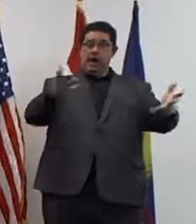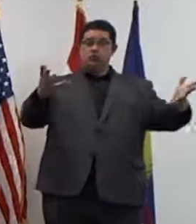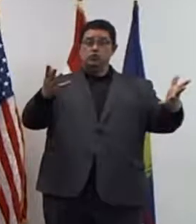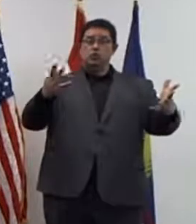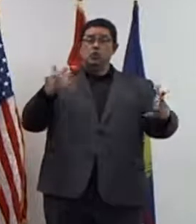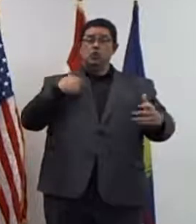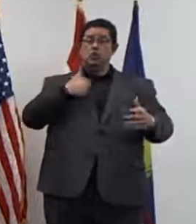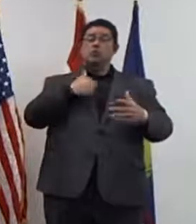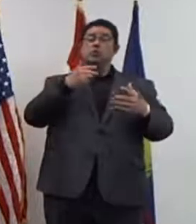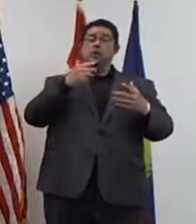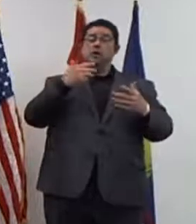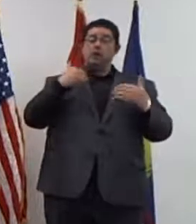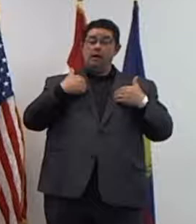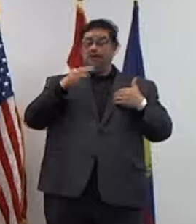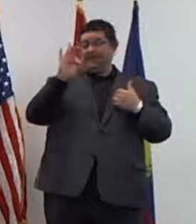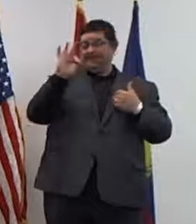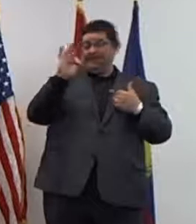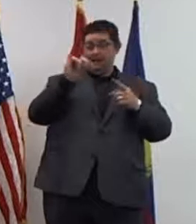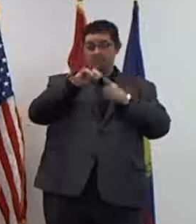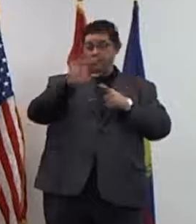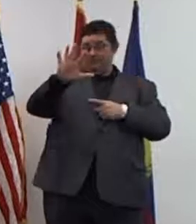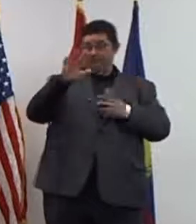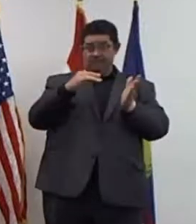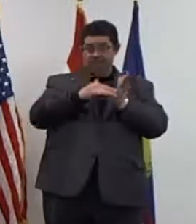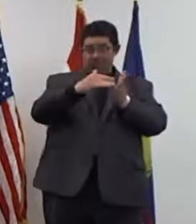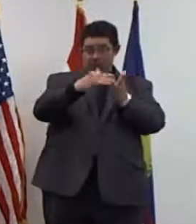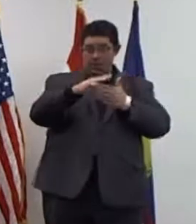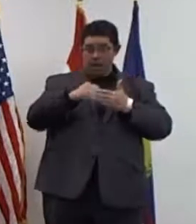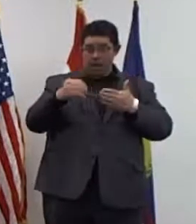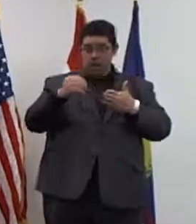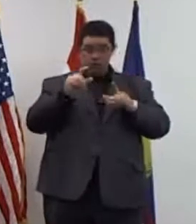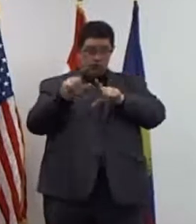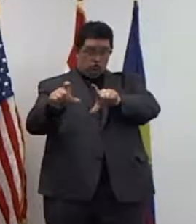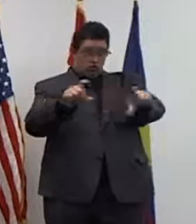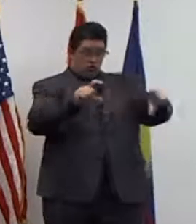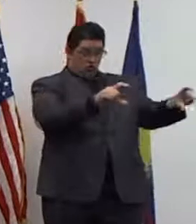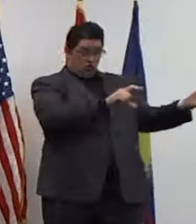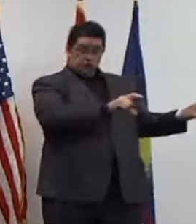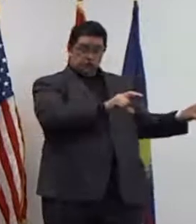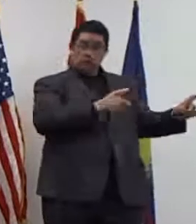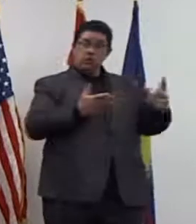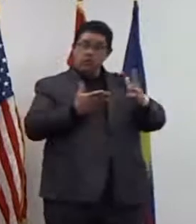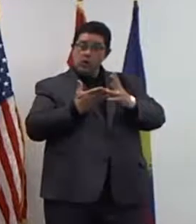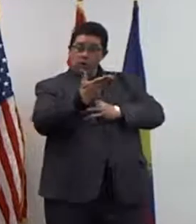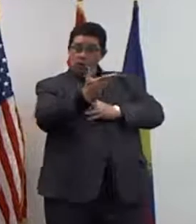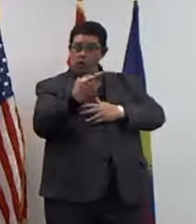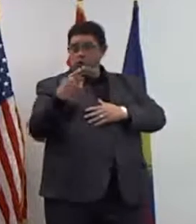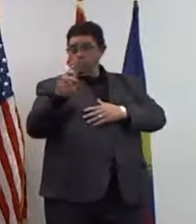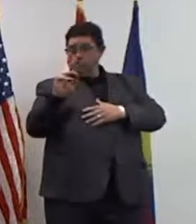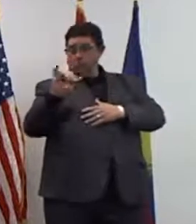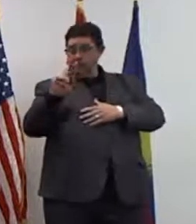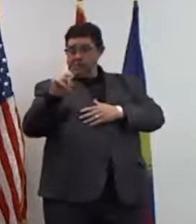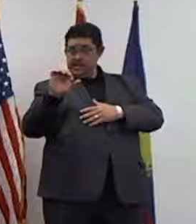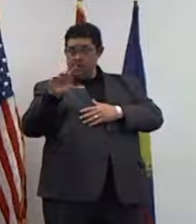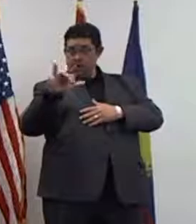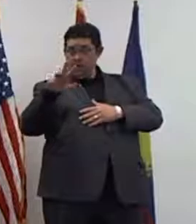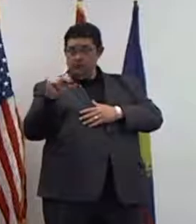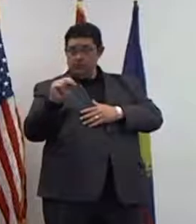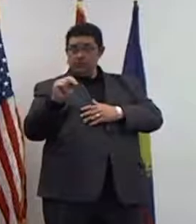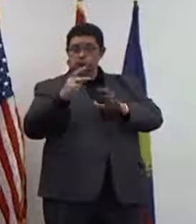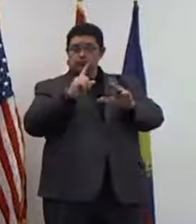announcing $9.5 million in awards that will be going through the humanitarian response